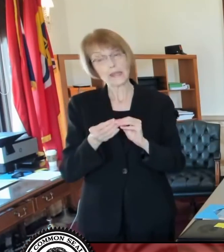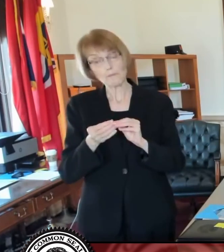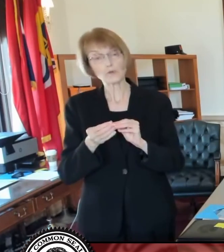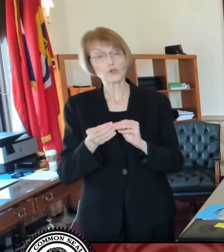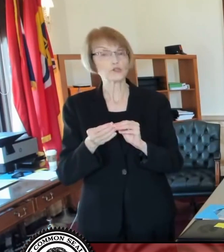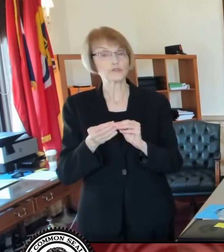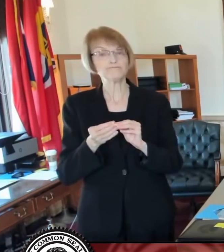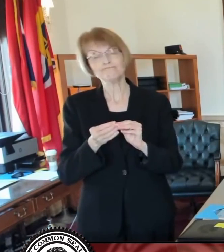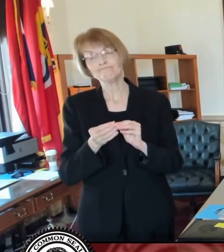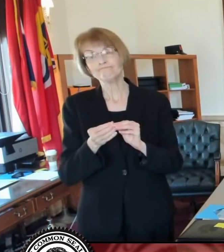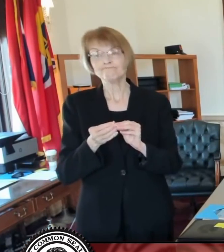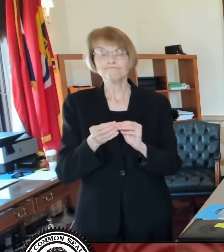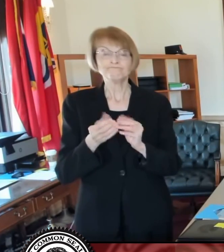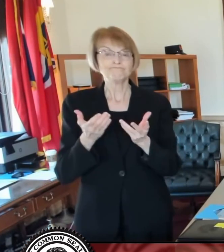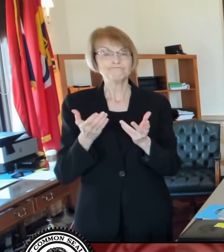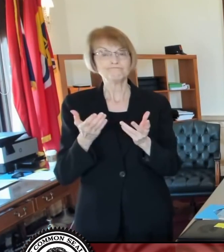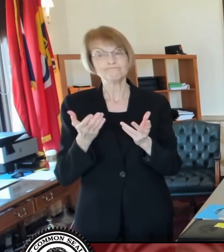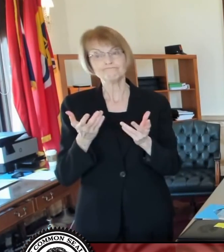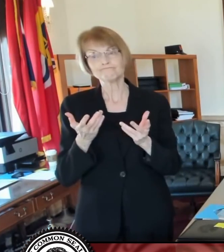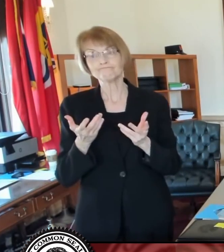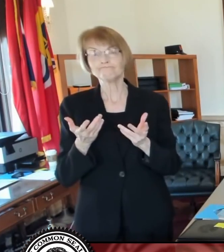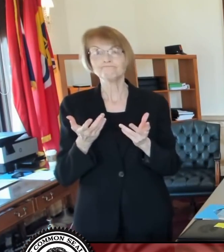ranging between